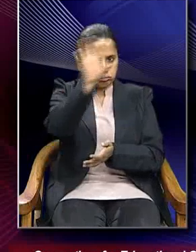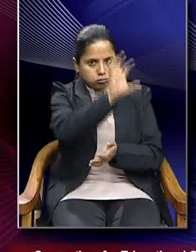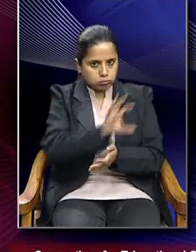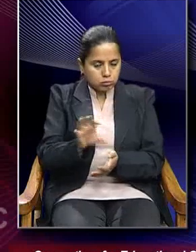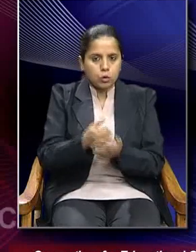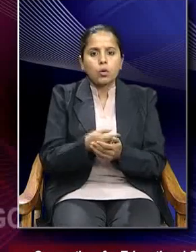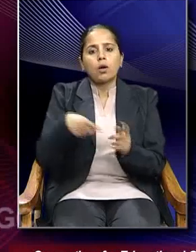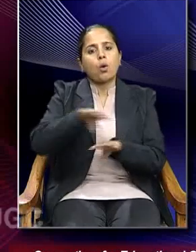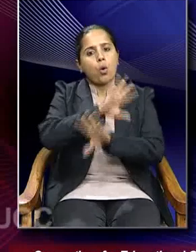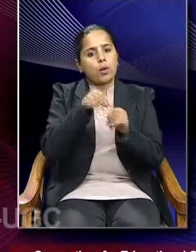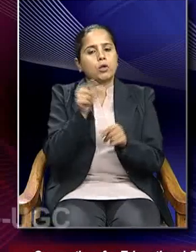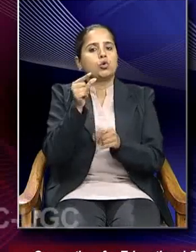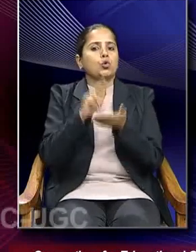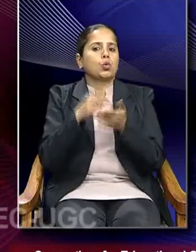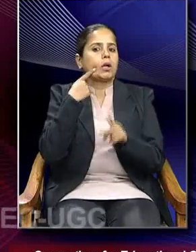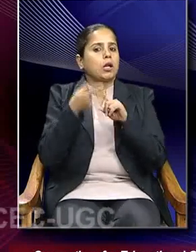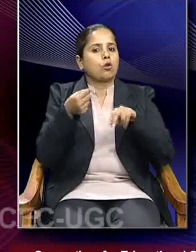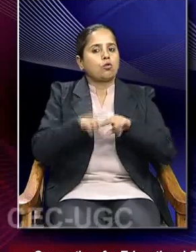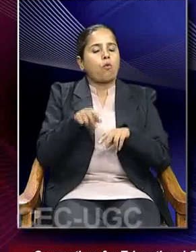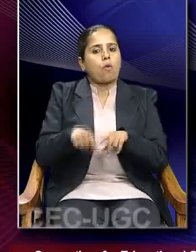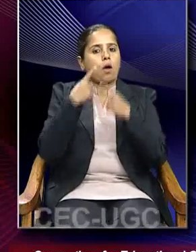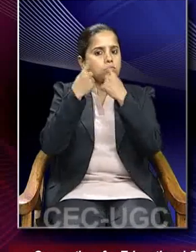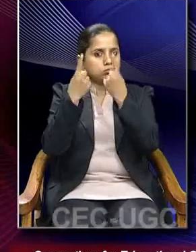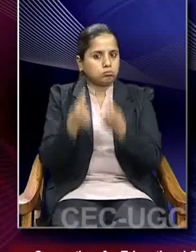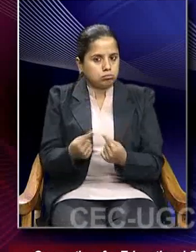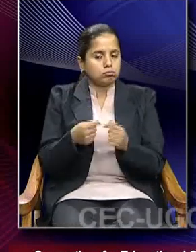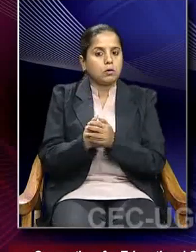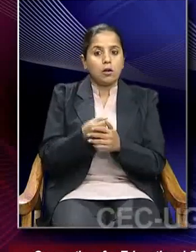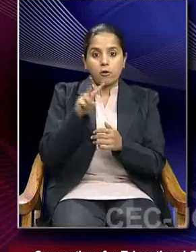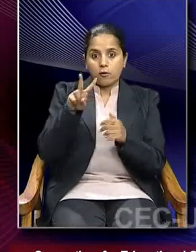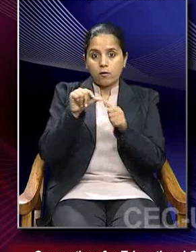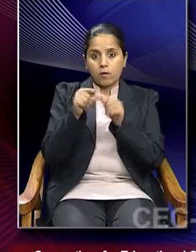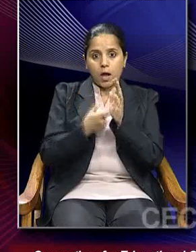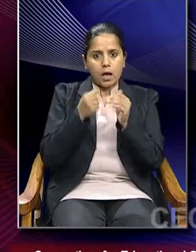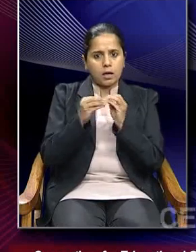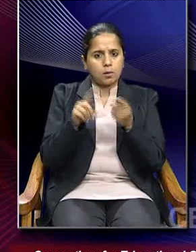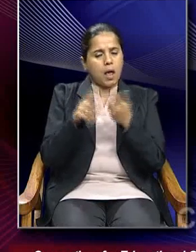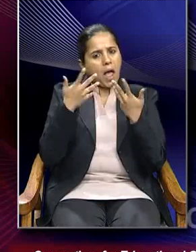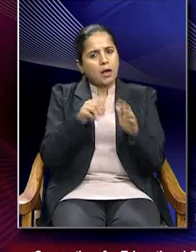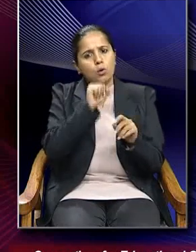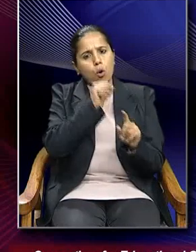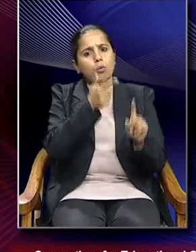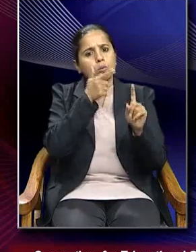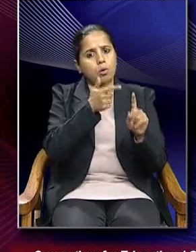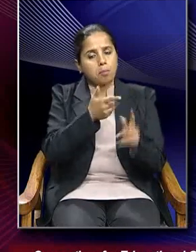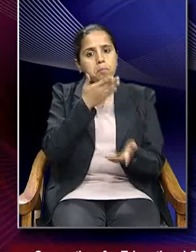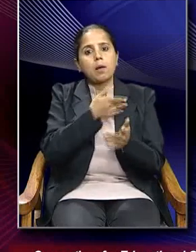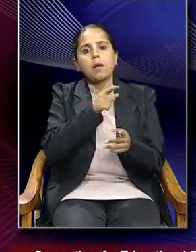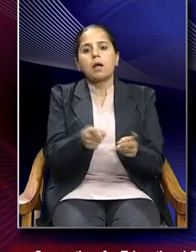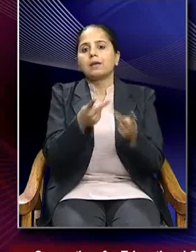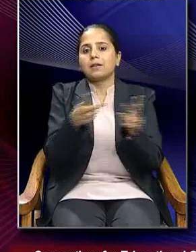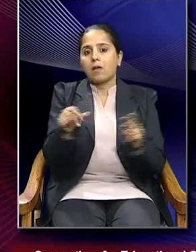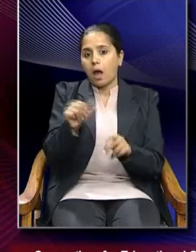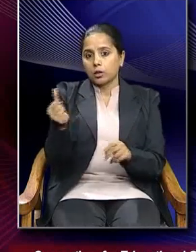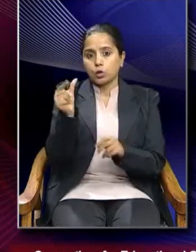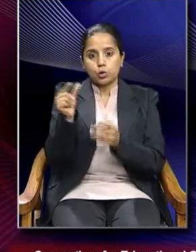So these are all unit of analysis. A variable is any feature that may differ among the units